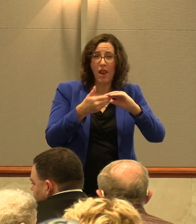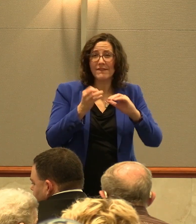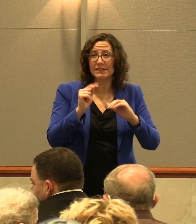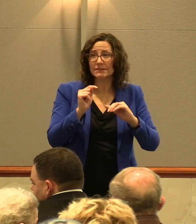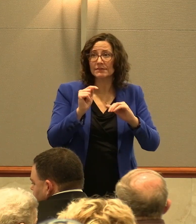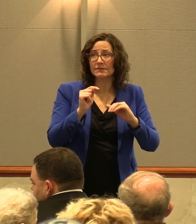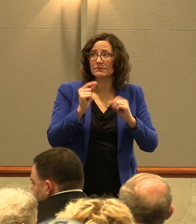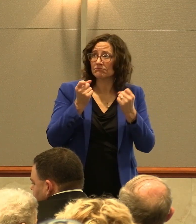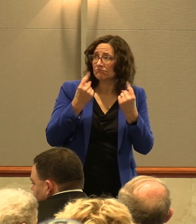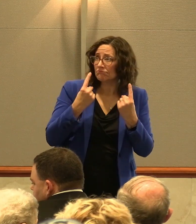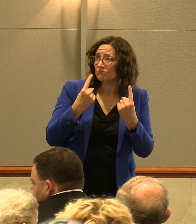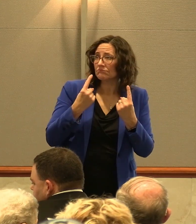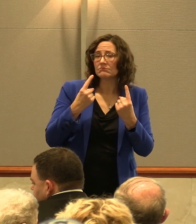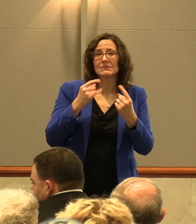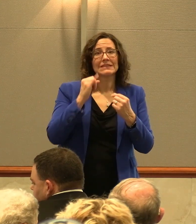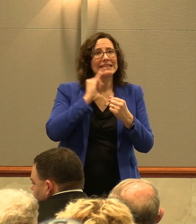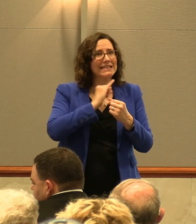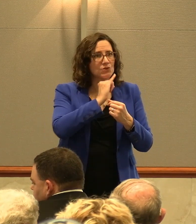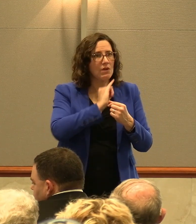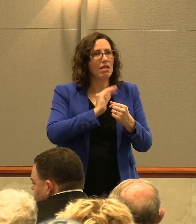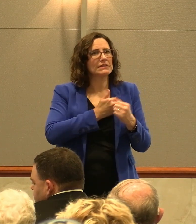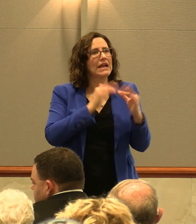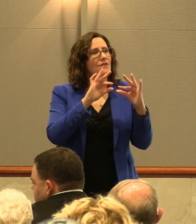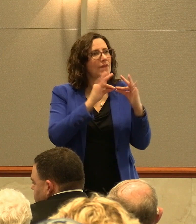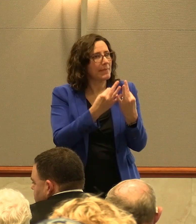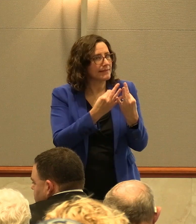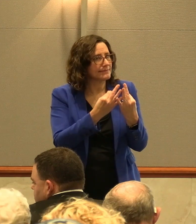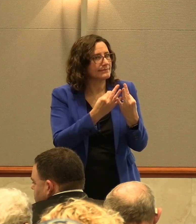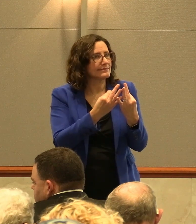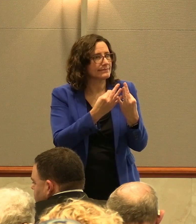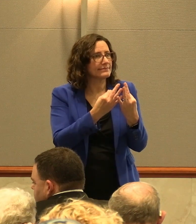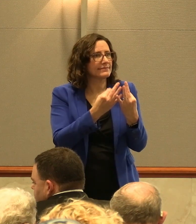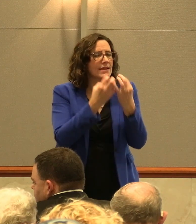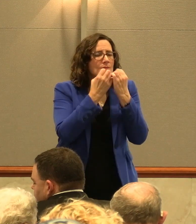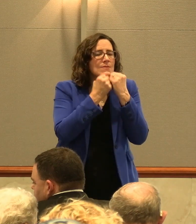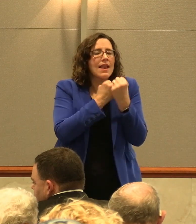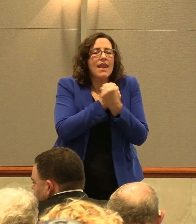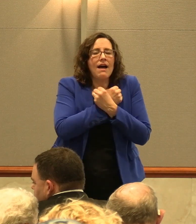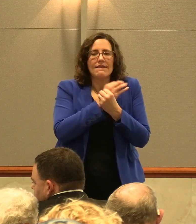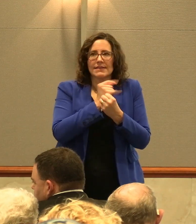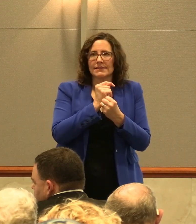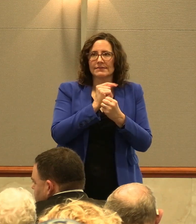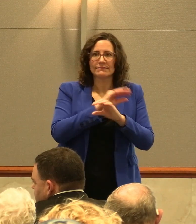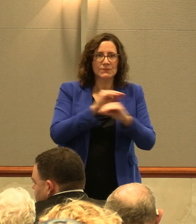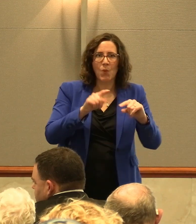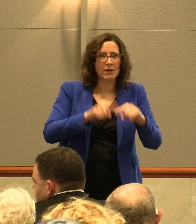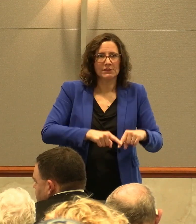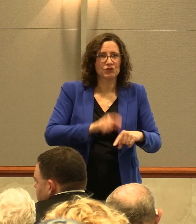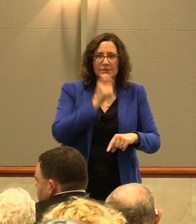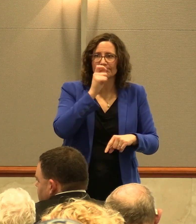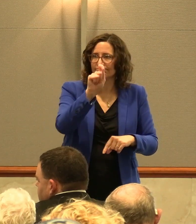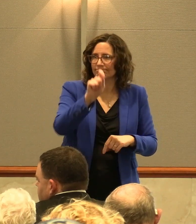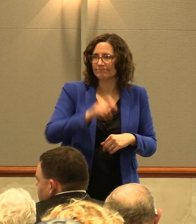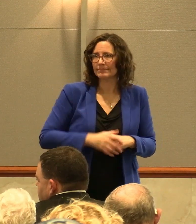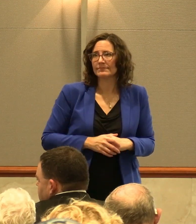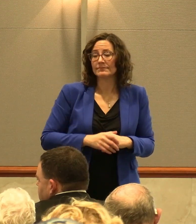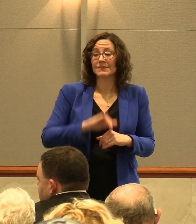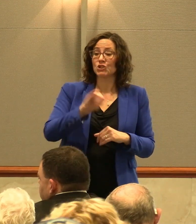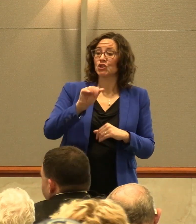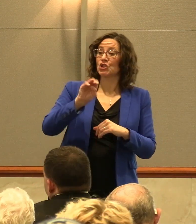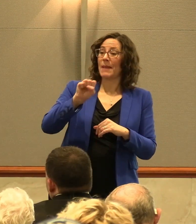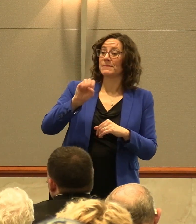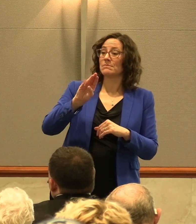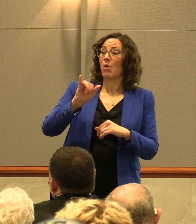be no doubt, Israel is our family, and we love it unconditionally. As James Baldwin said